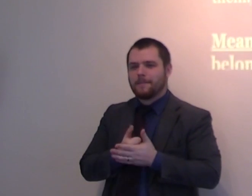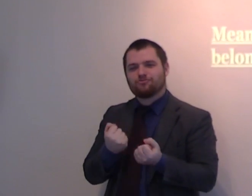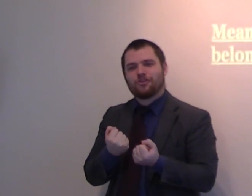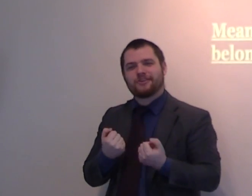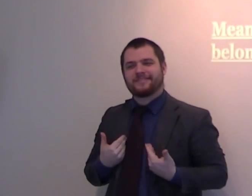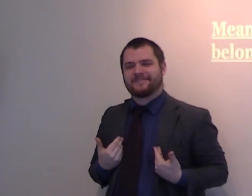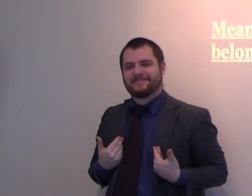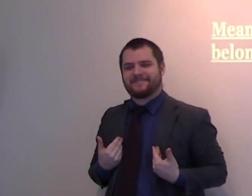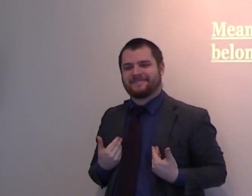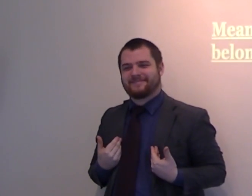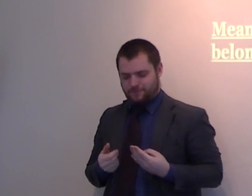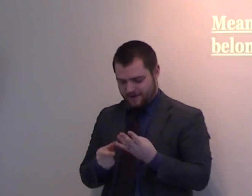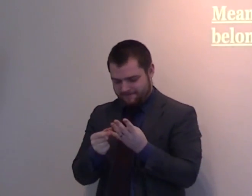Meaning number four.